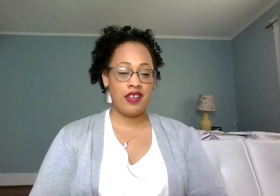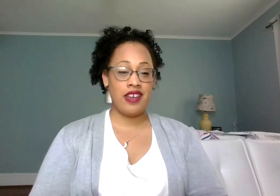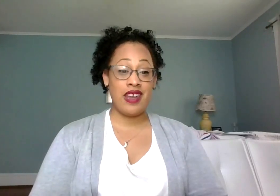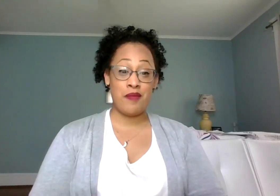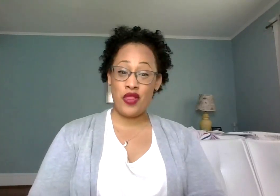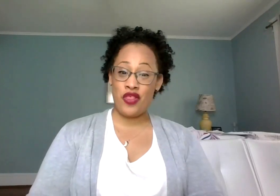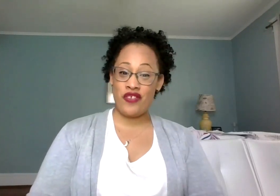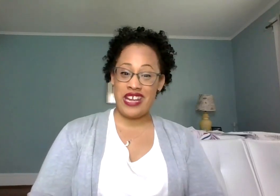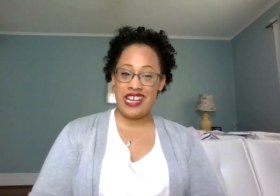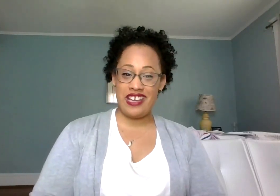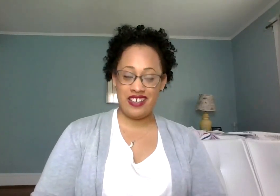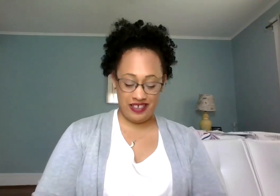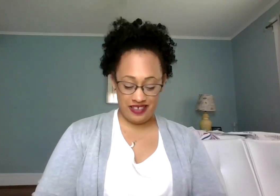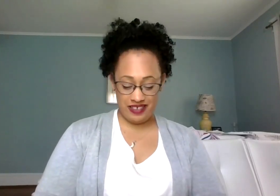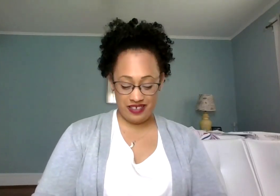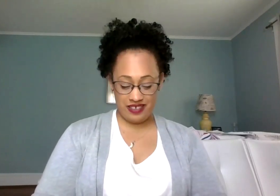Number three.